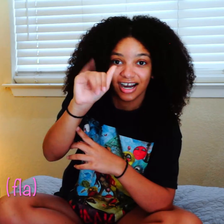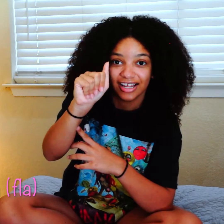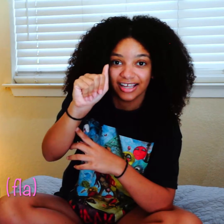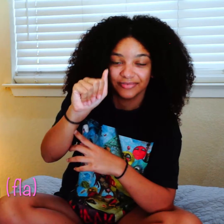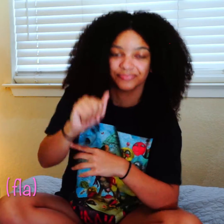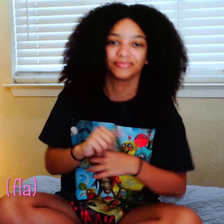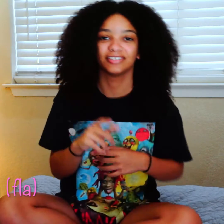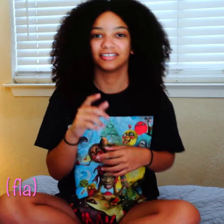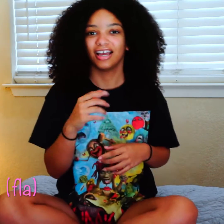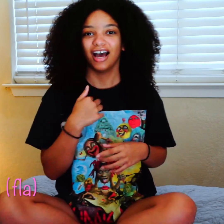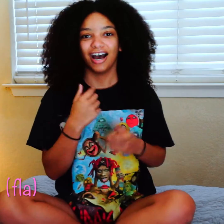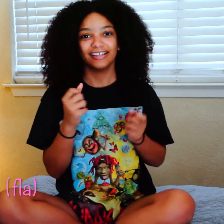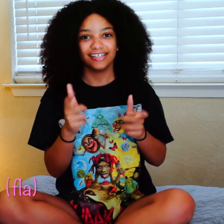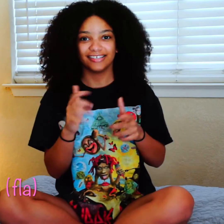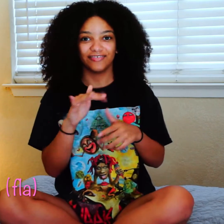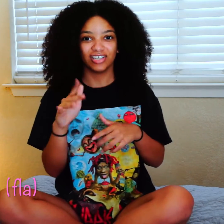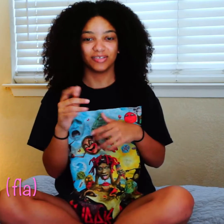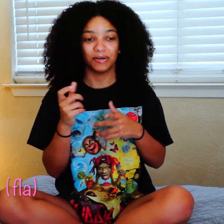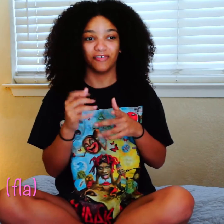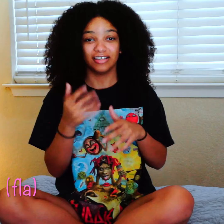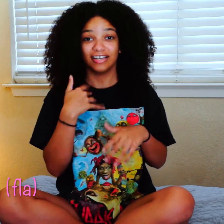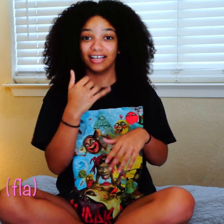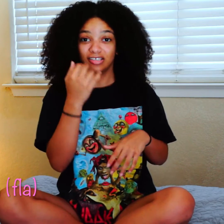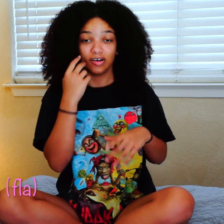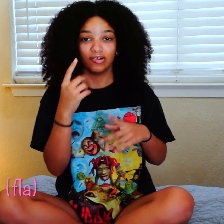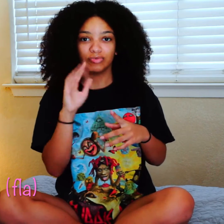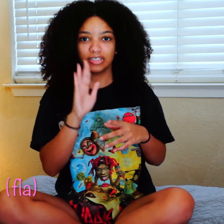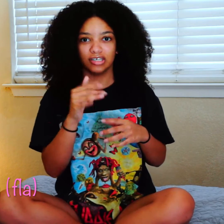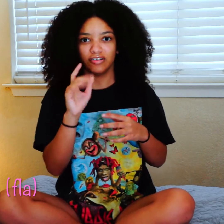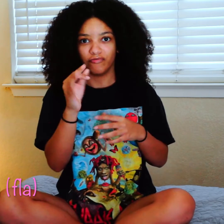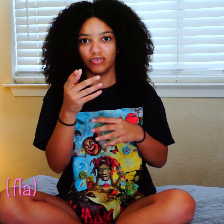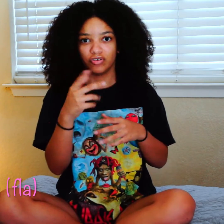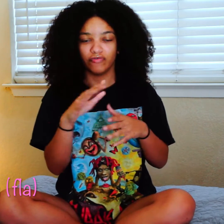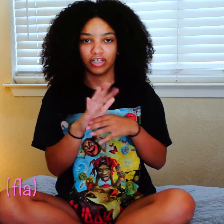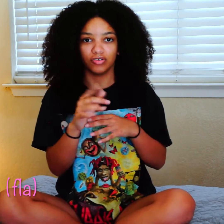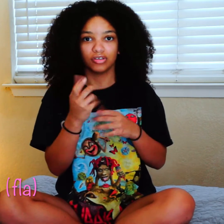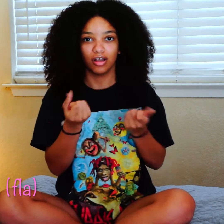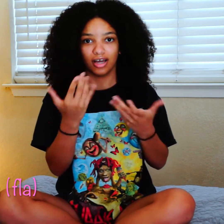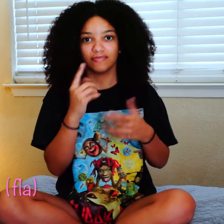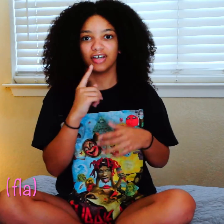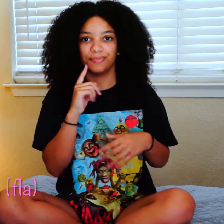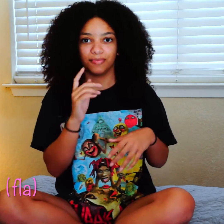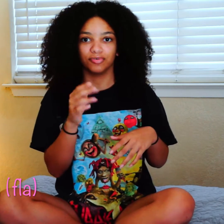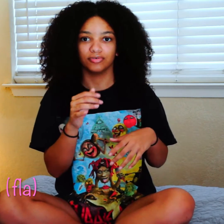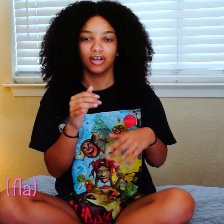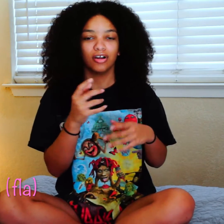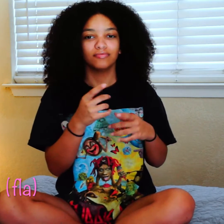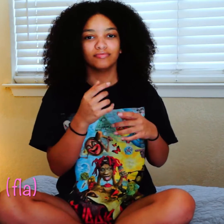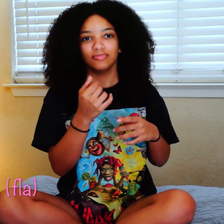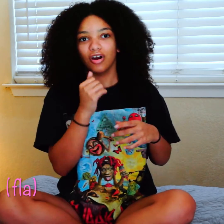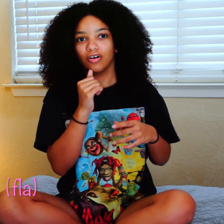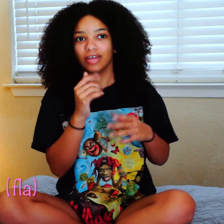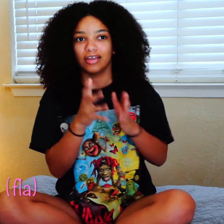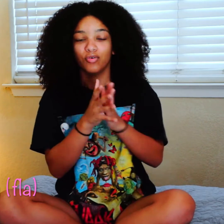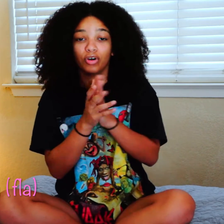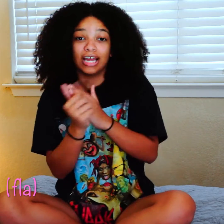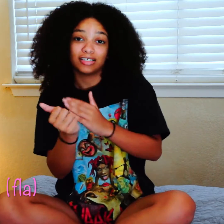F-L-O-R-D-I-A. I tend to finger spell fast, and as y'all will see in future videos, a lot of deaf people, like who are